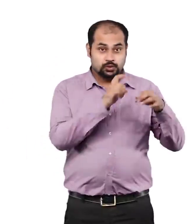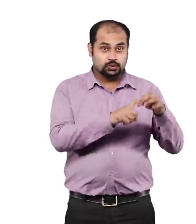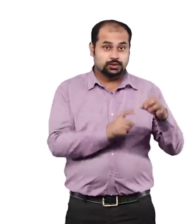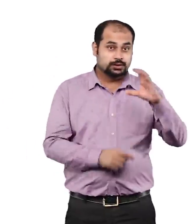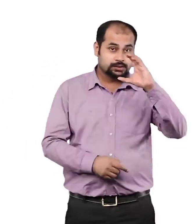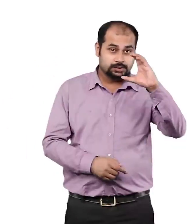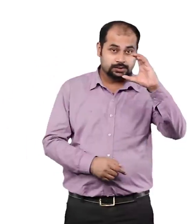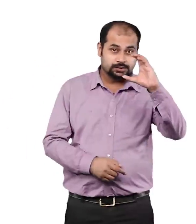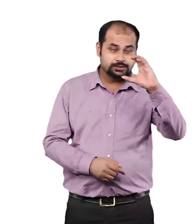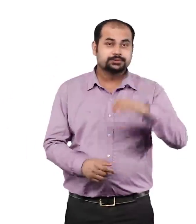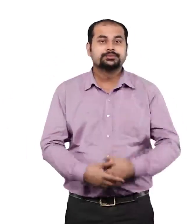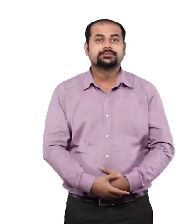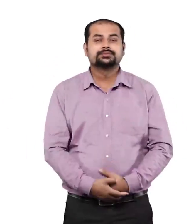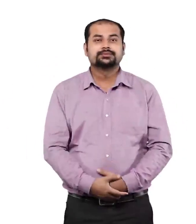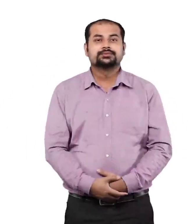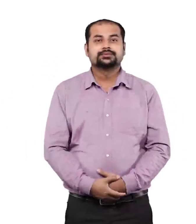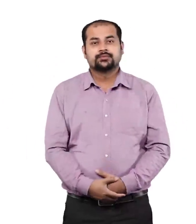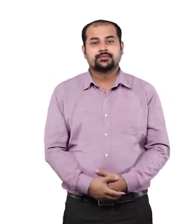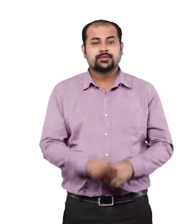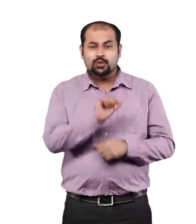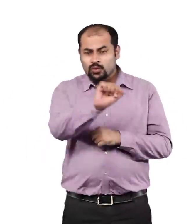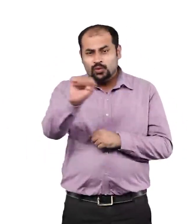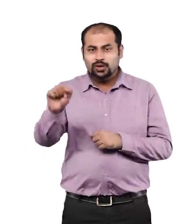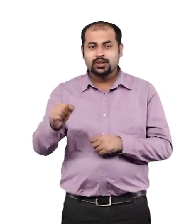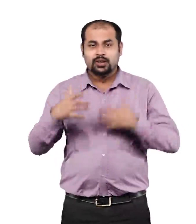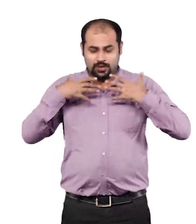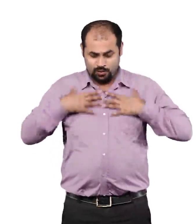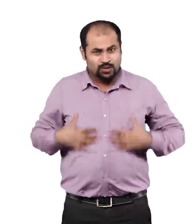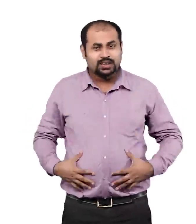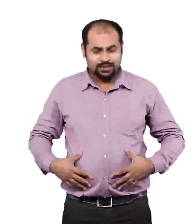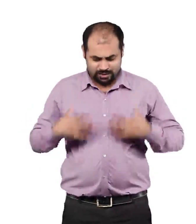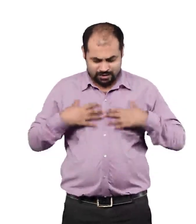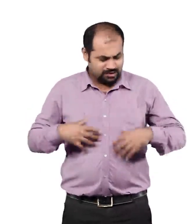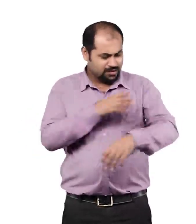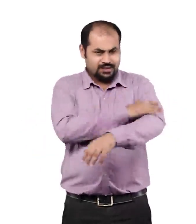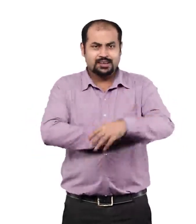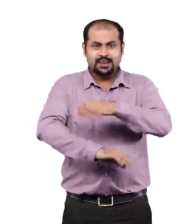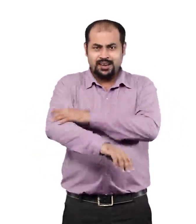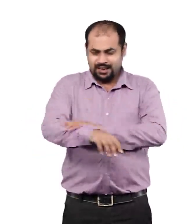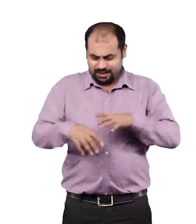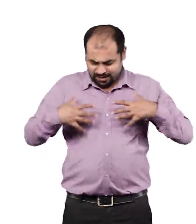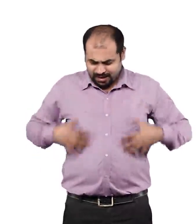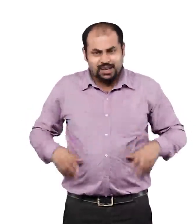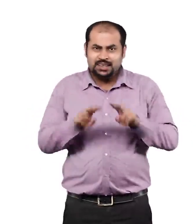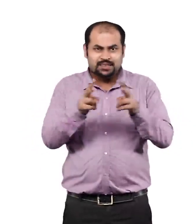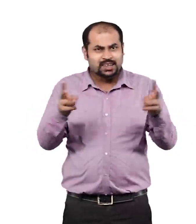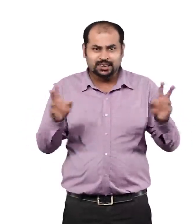Question C. You can try and measure other body parts with your fingers and write